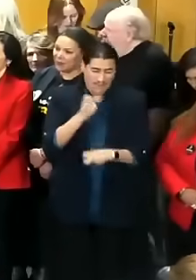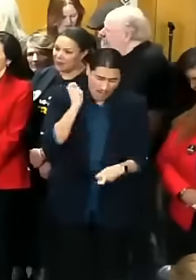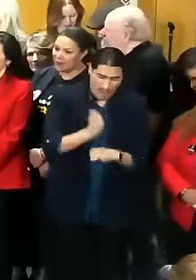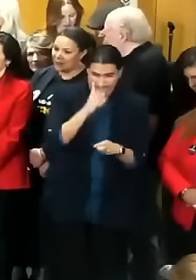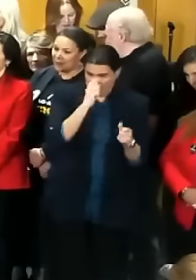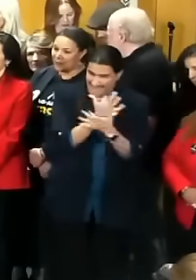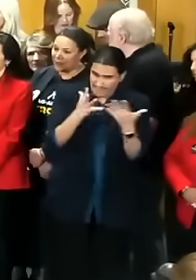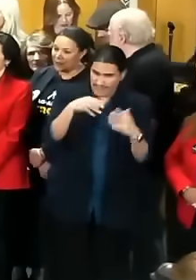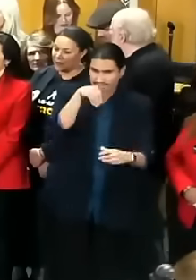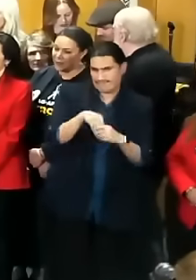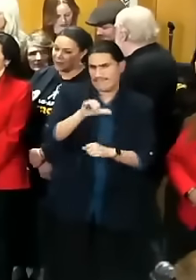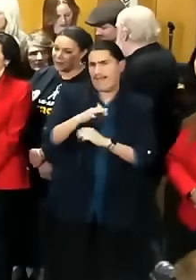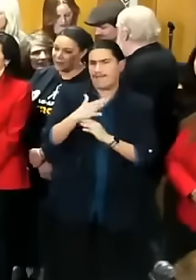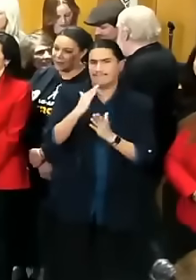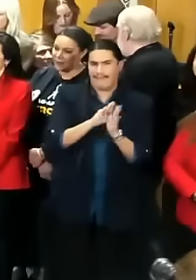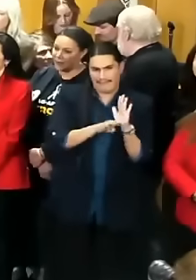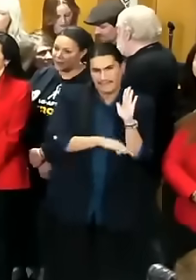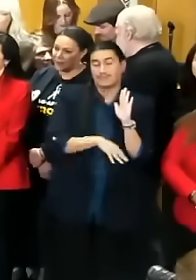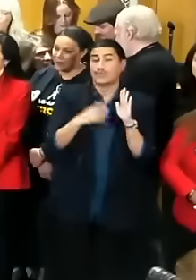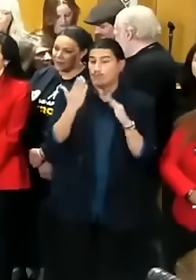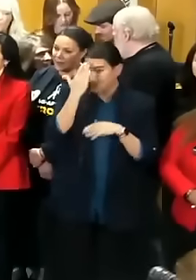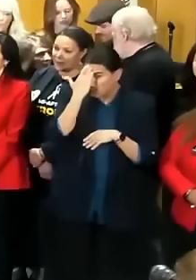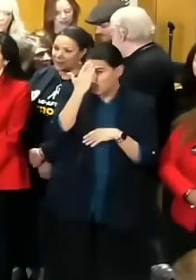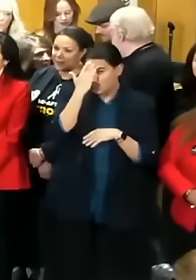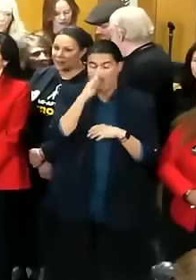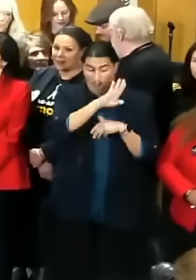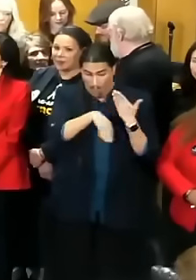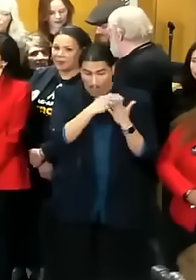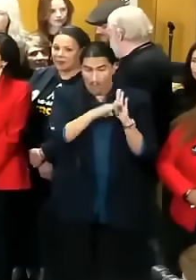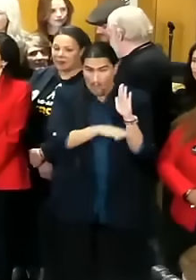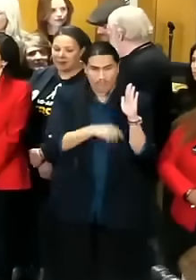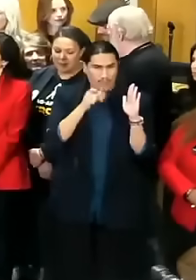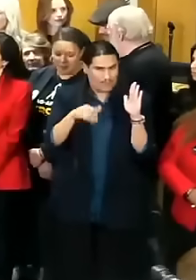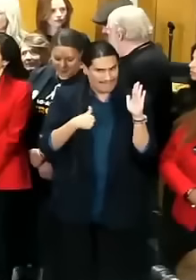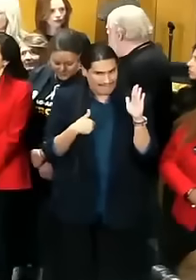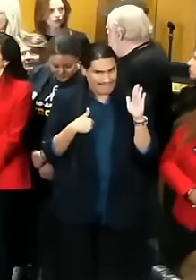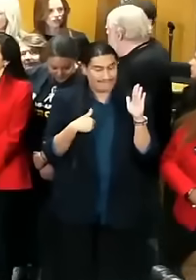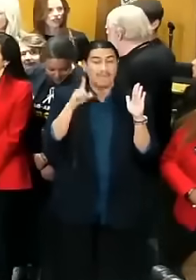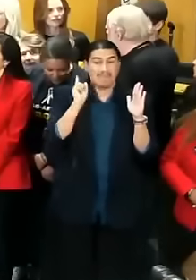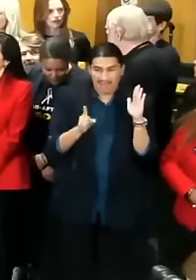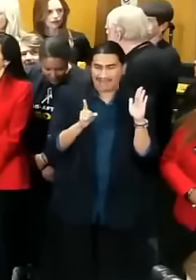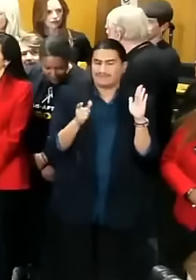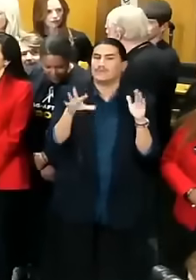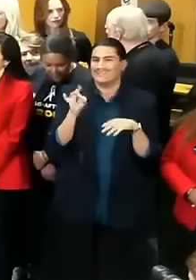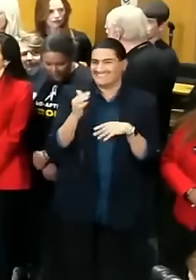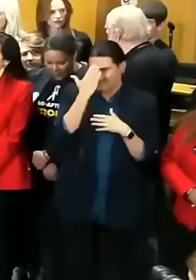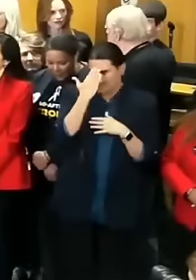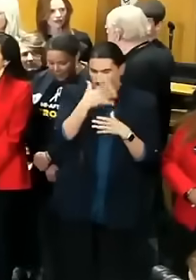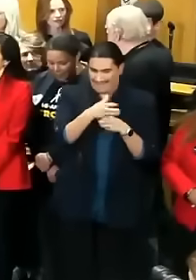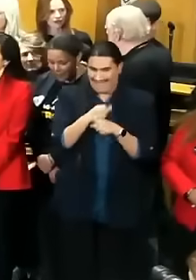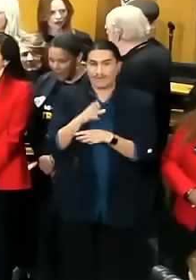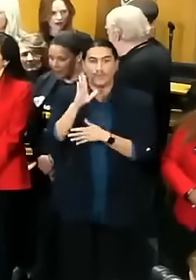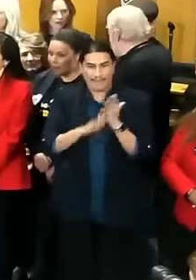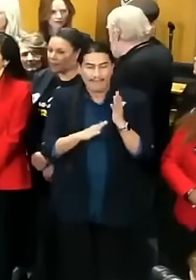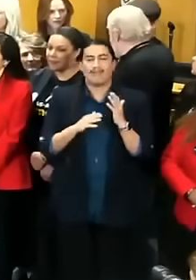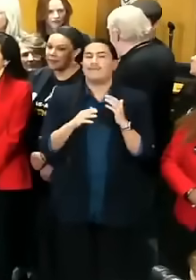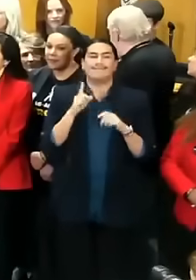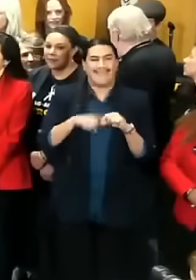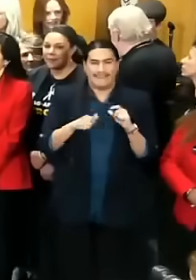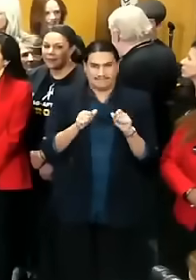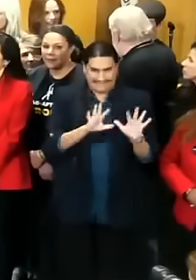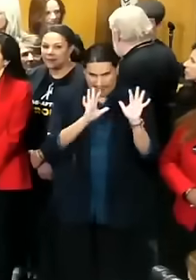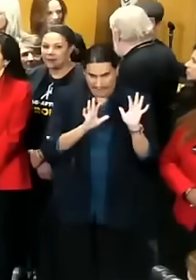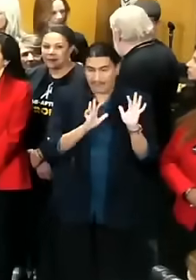package. We knew from day one we weren't going to get everything that we put on the table, but we also knew there were some things that we could not make a deal without, such